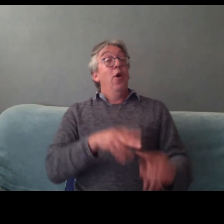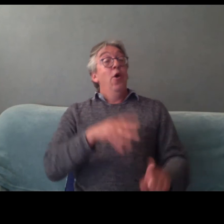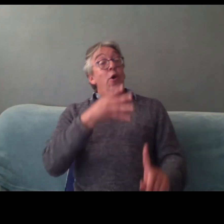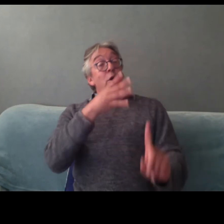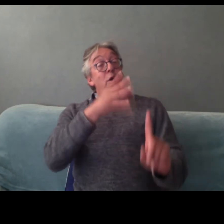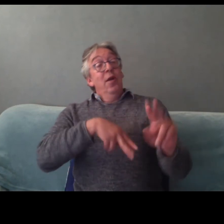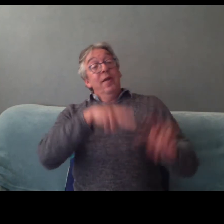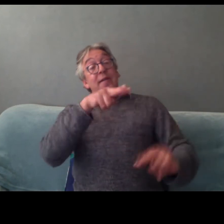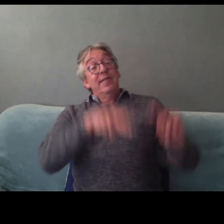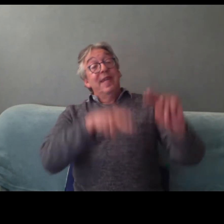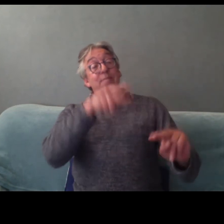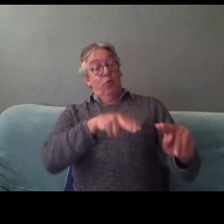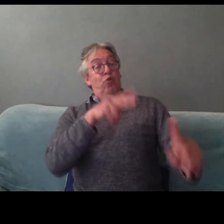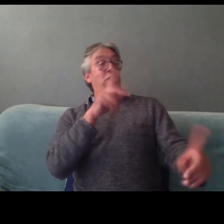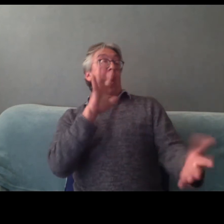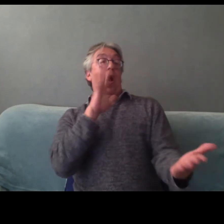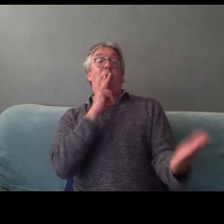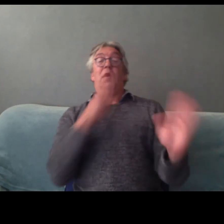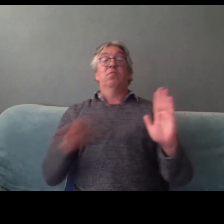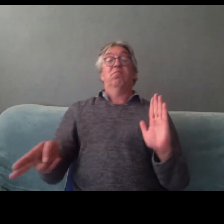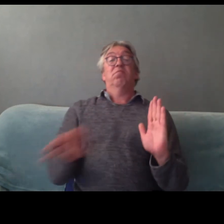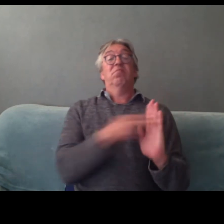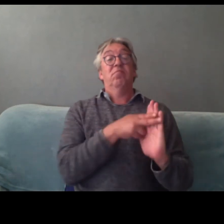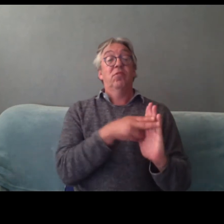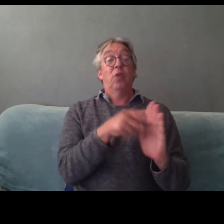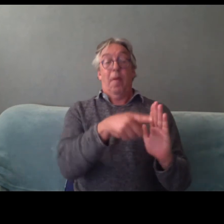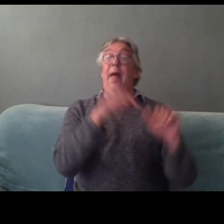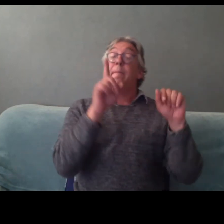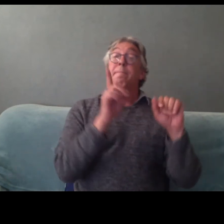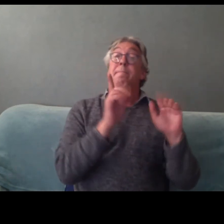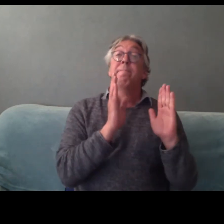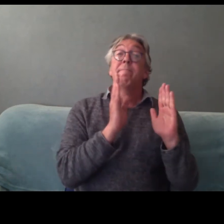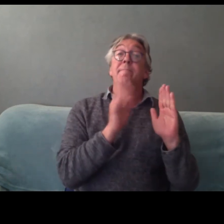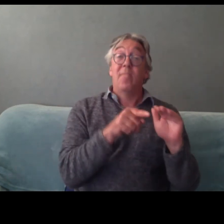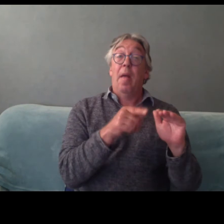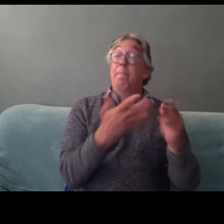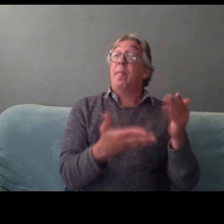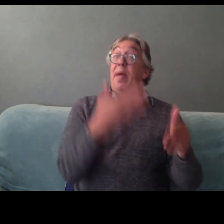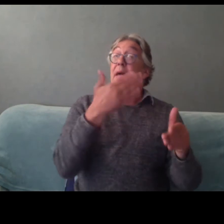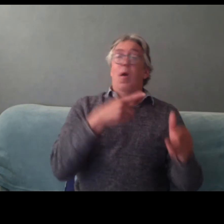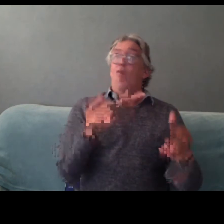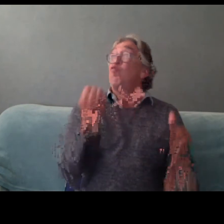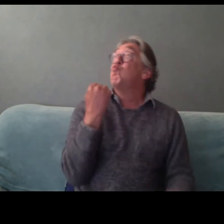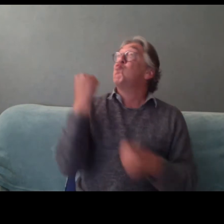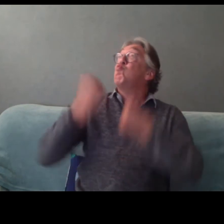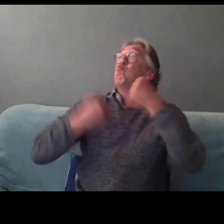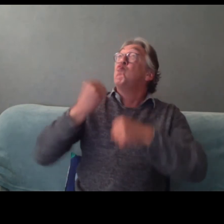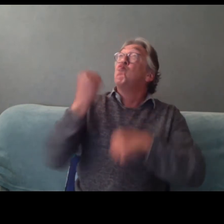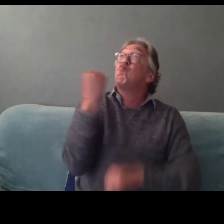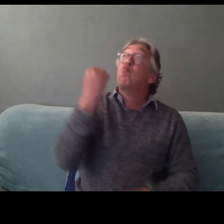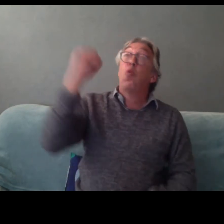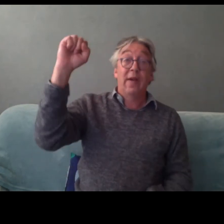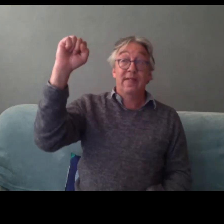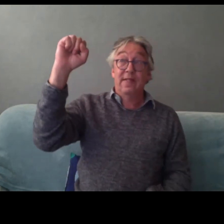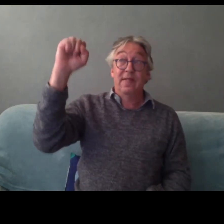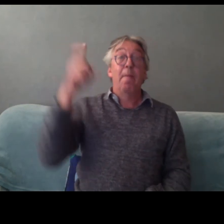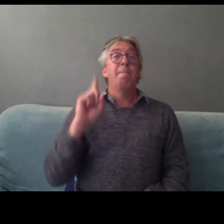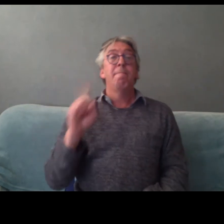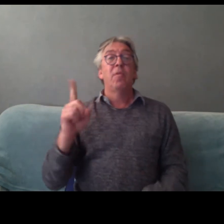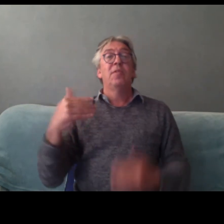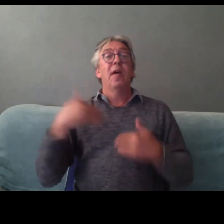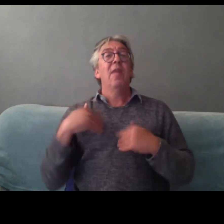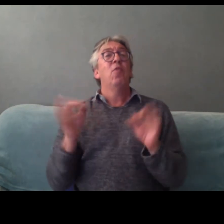as the conduct of the assessment process, need to respect a person's right to access of justice. There needs to be good clear